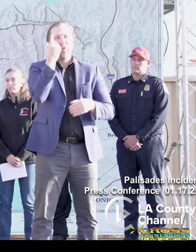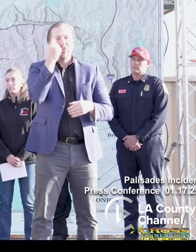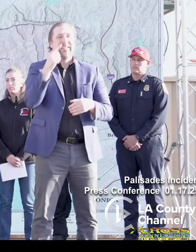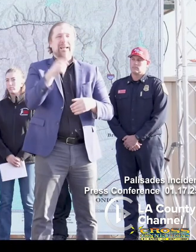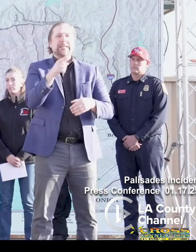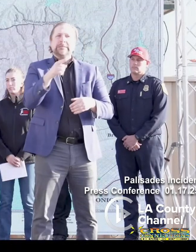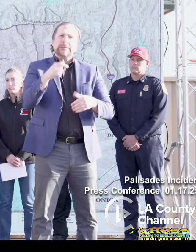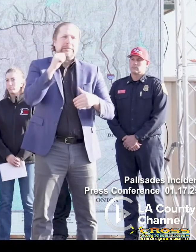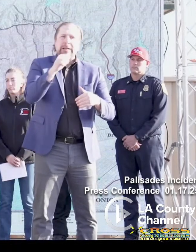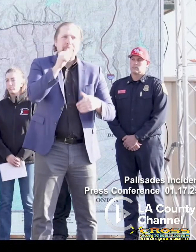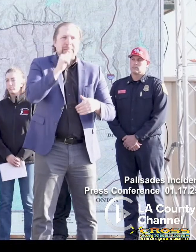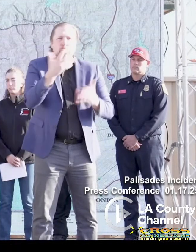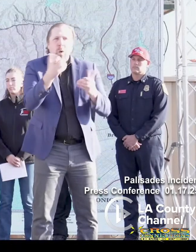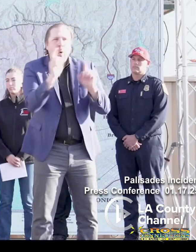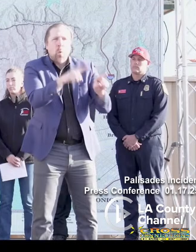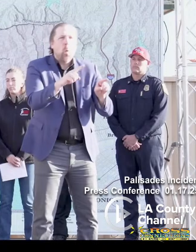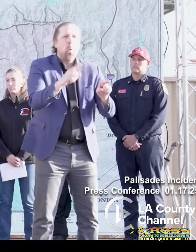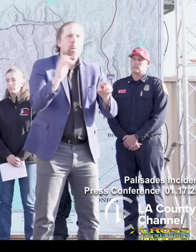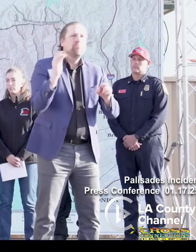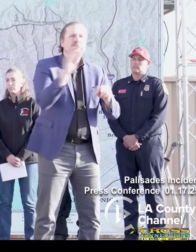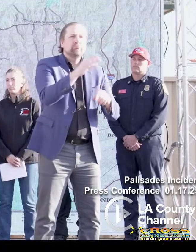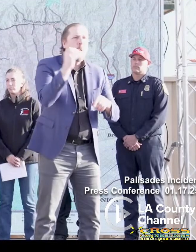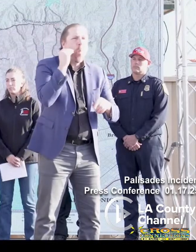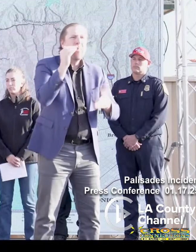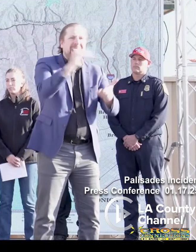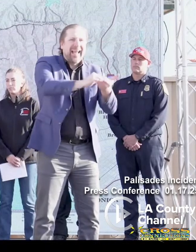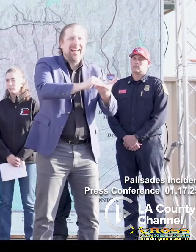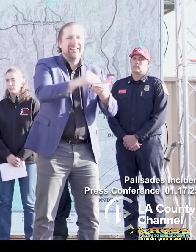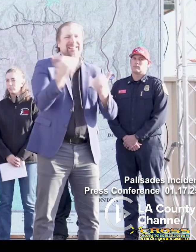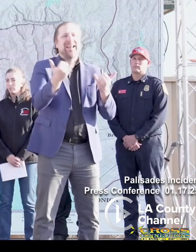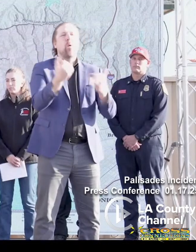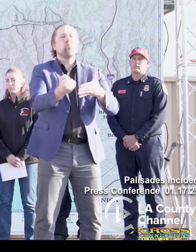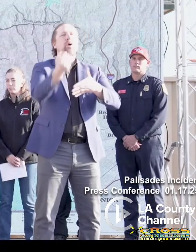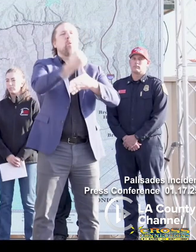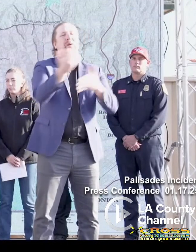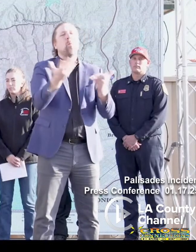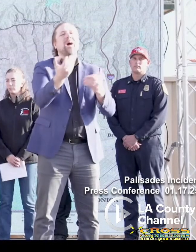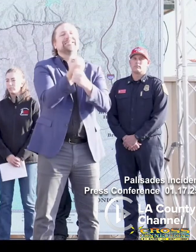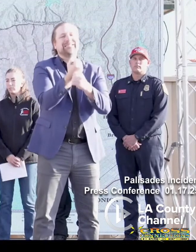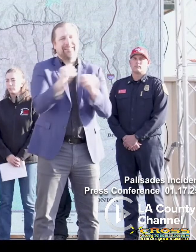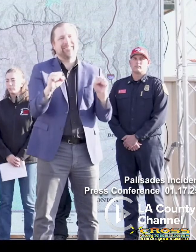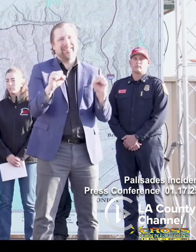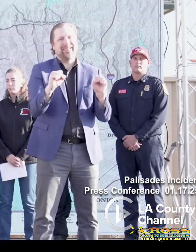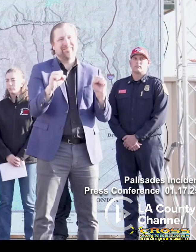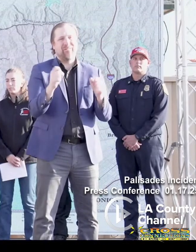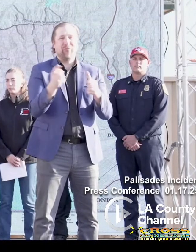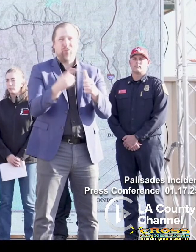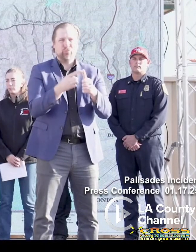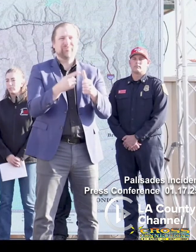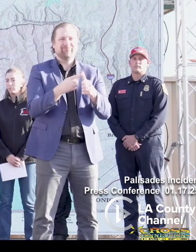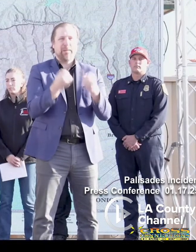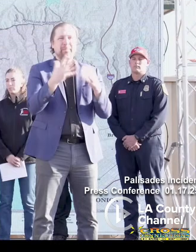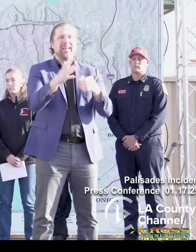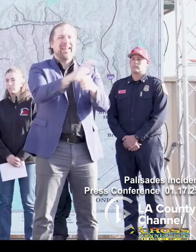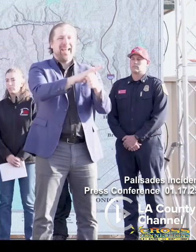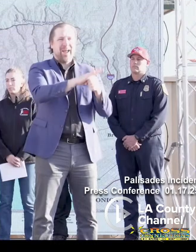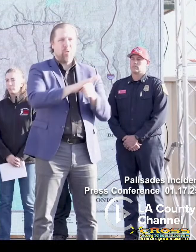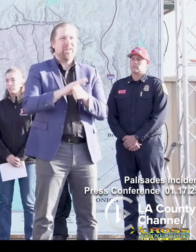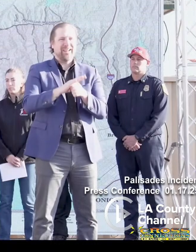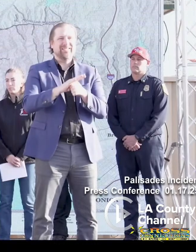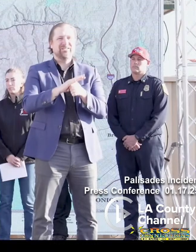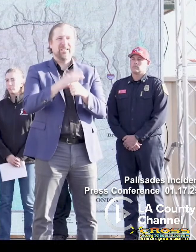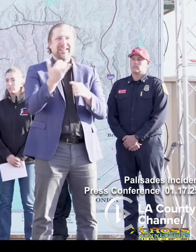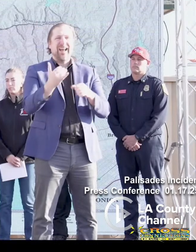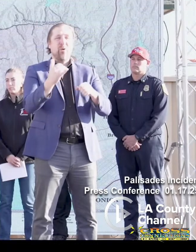to return home, and it's remain our top priority. Many areas are still being